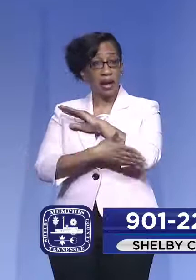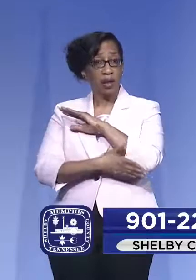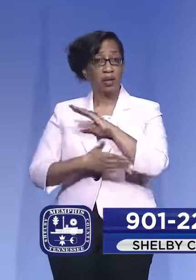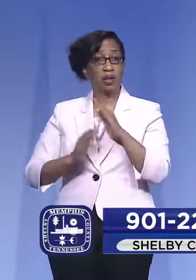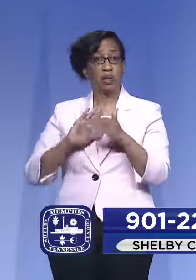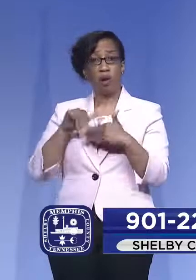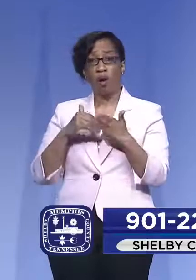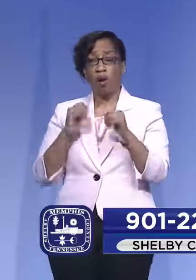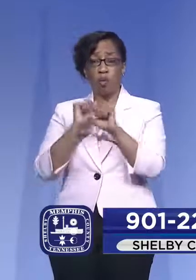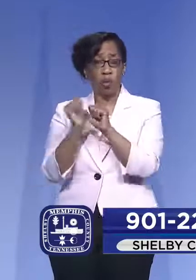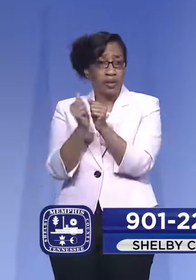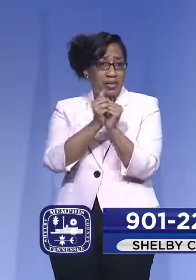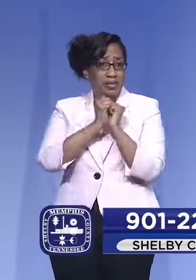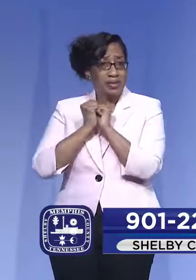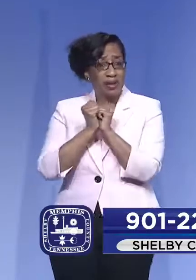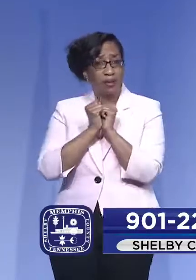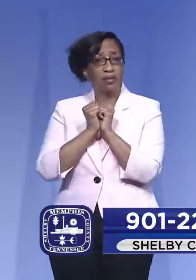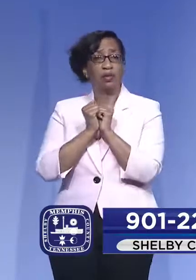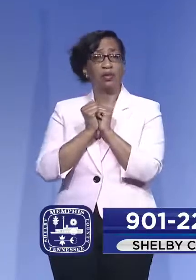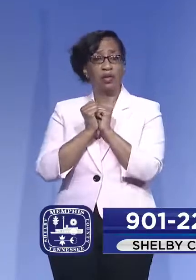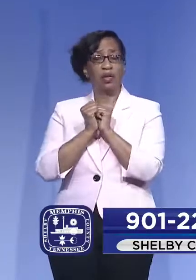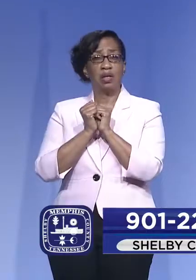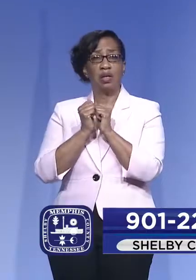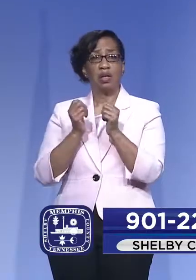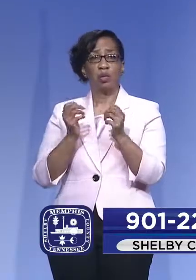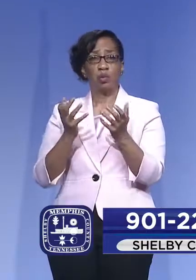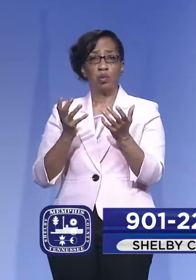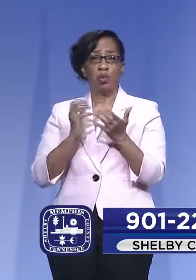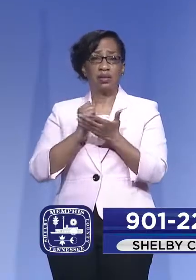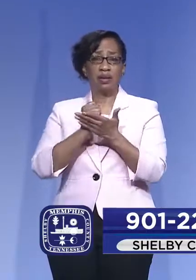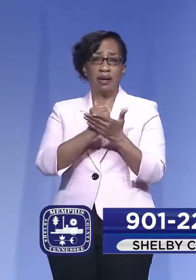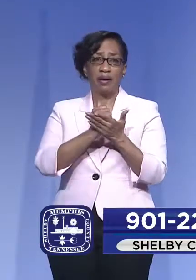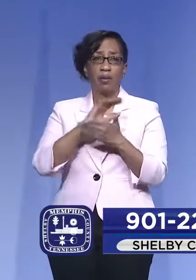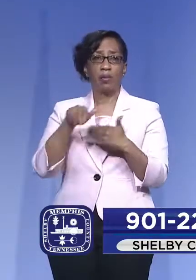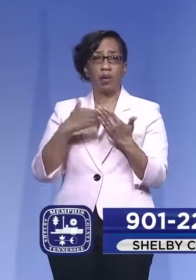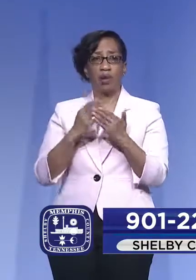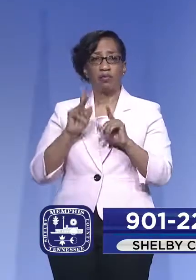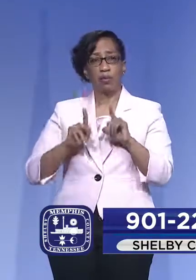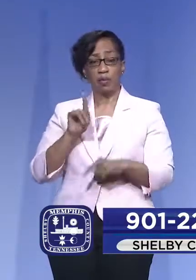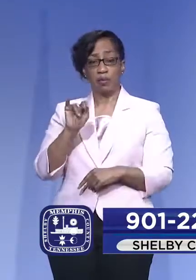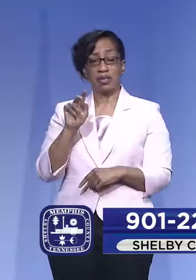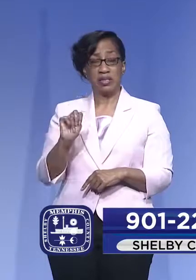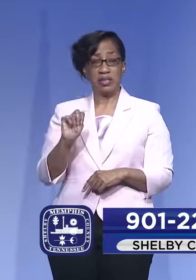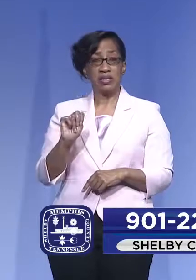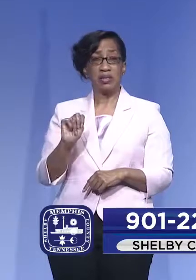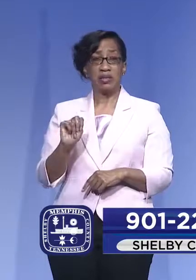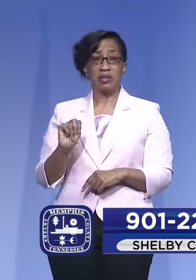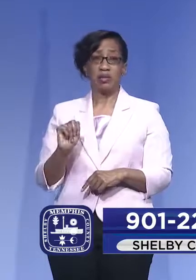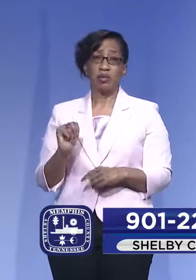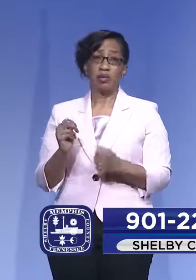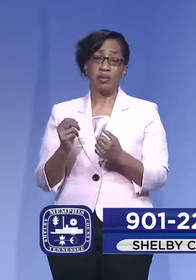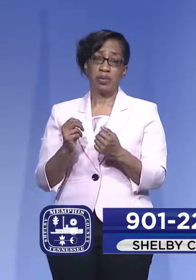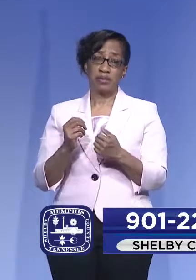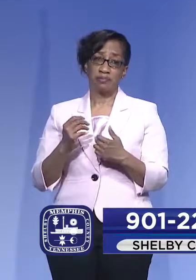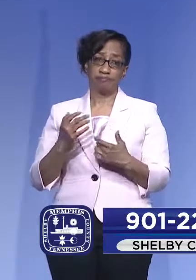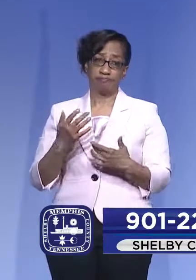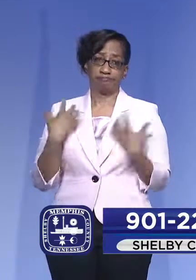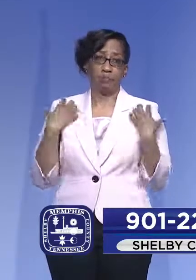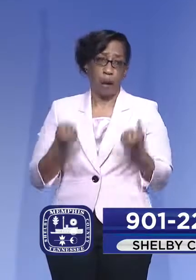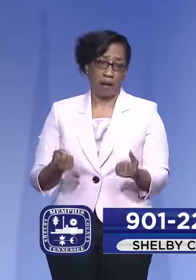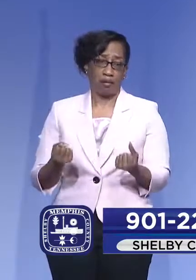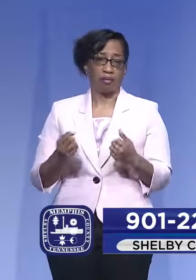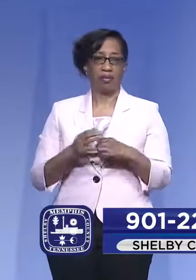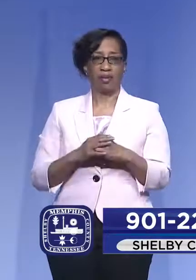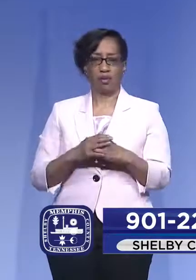all trying to get all of our citizens in Tennessee safely through this pandemic. So we don't really consider ourselves to be adversaries.